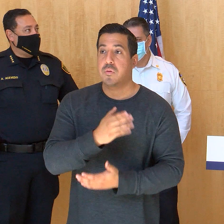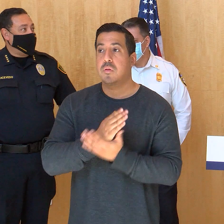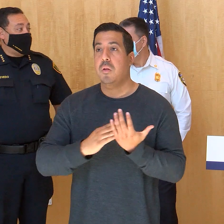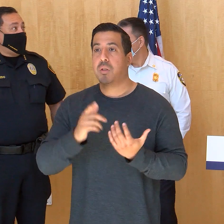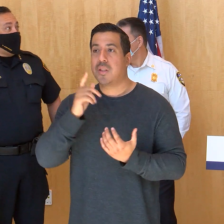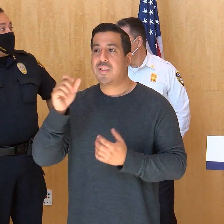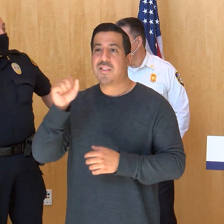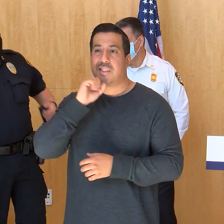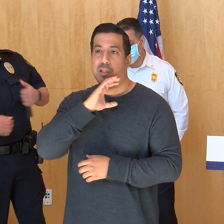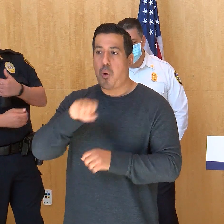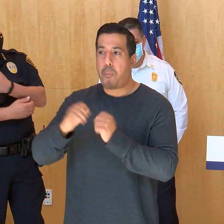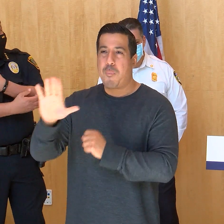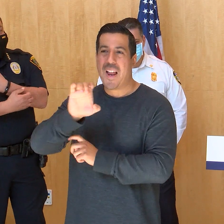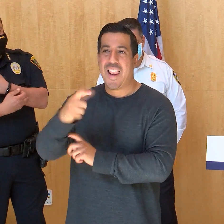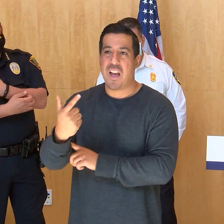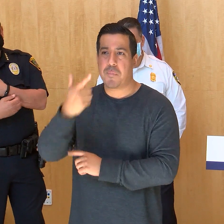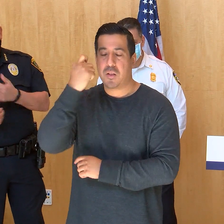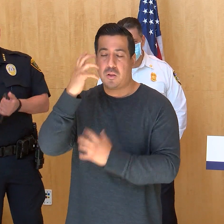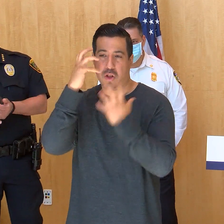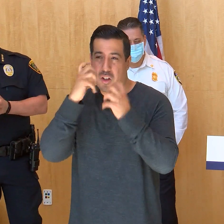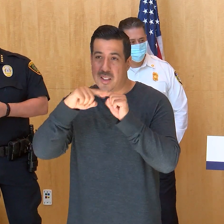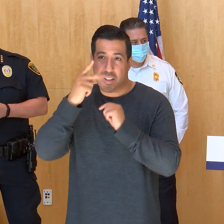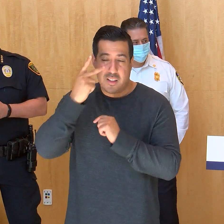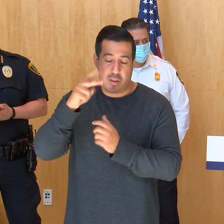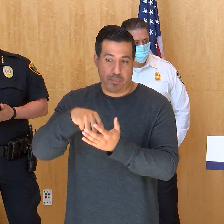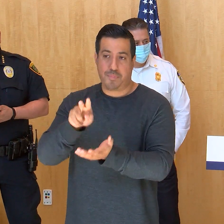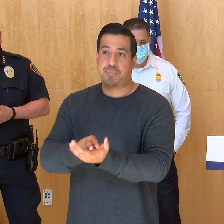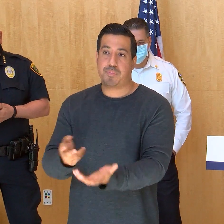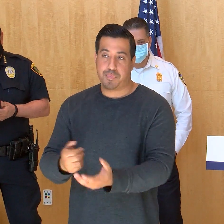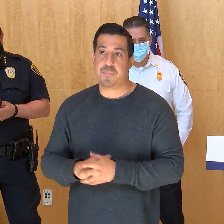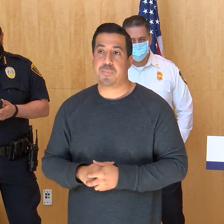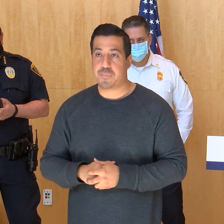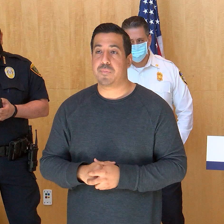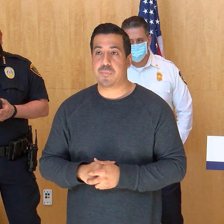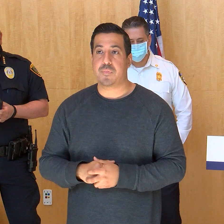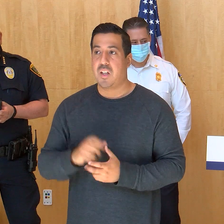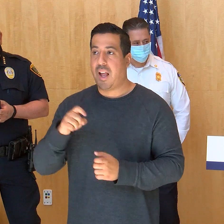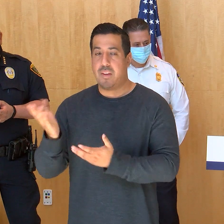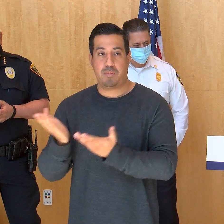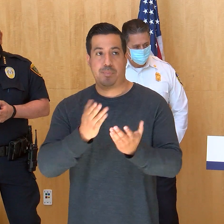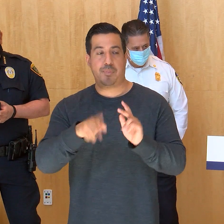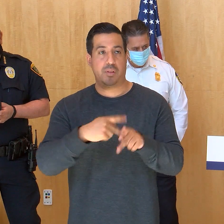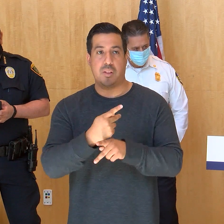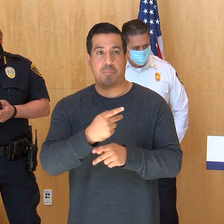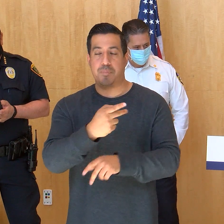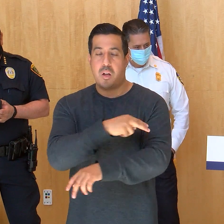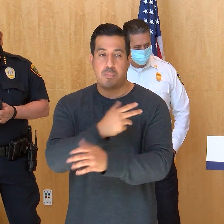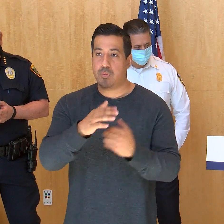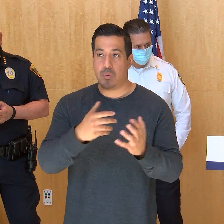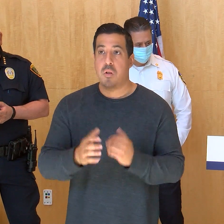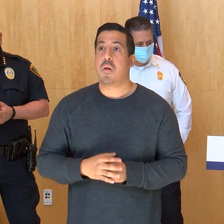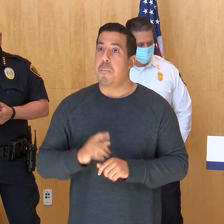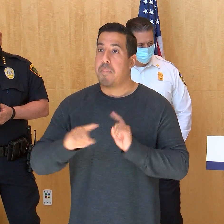seniors who've broken their leg because of the darkness and have to be taken away to some kind of medical care. So